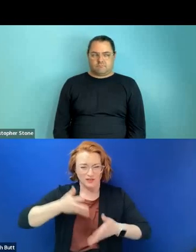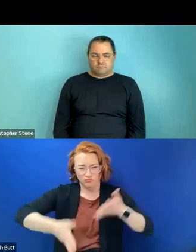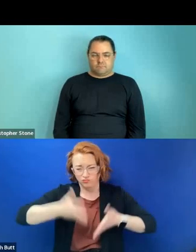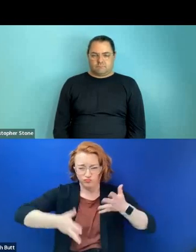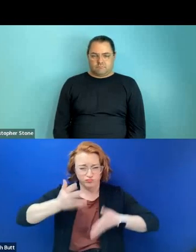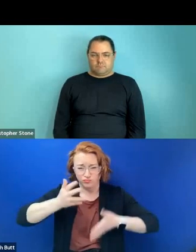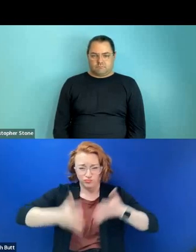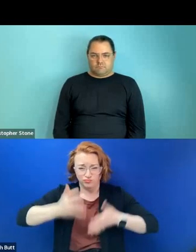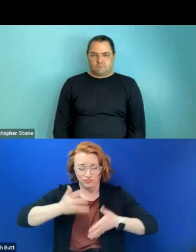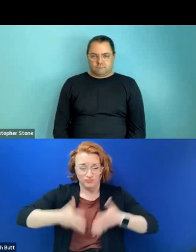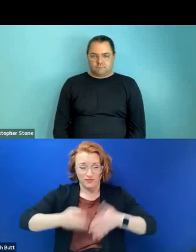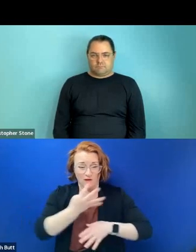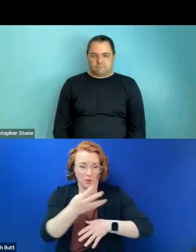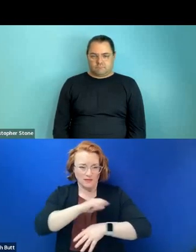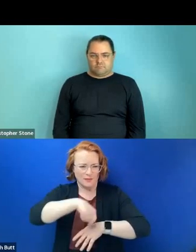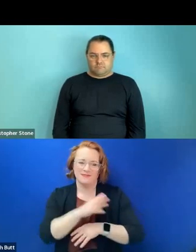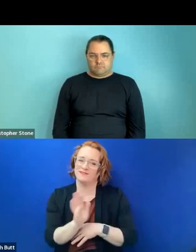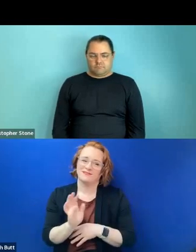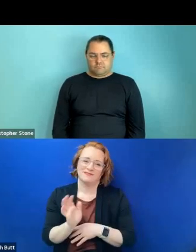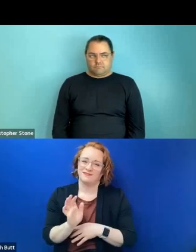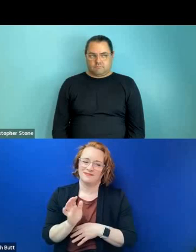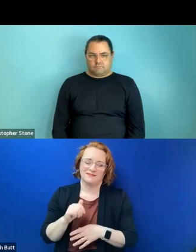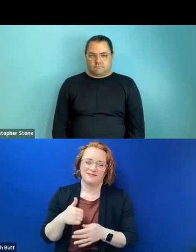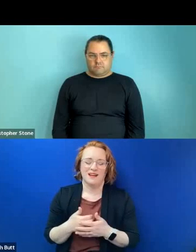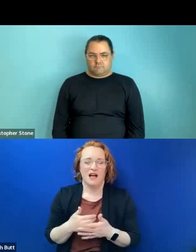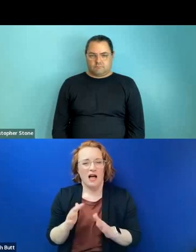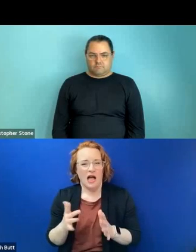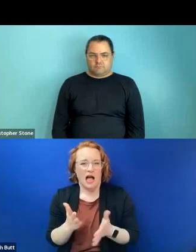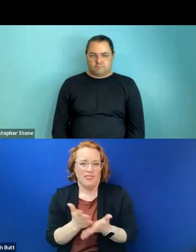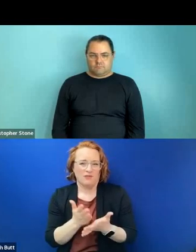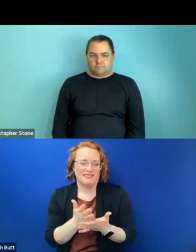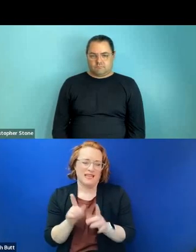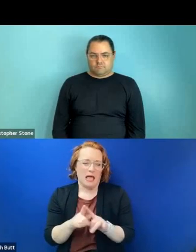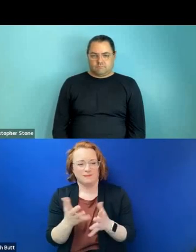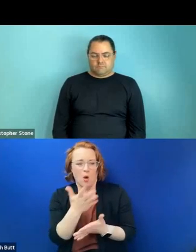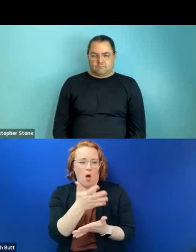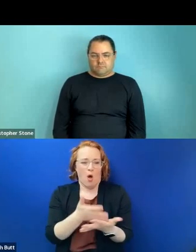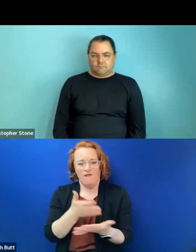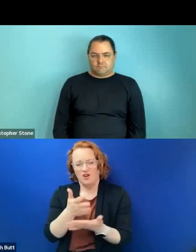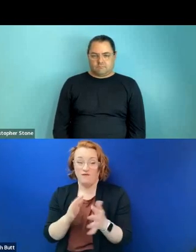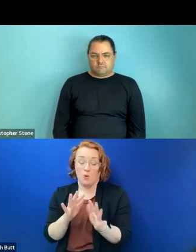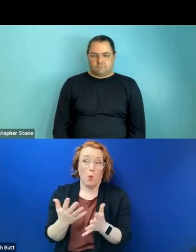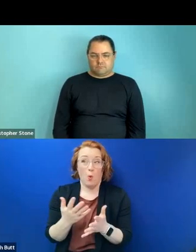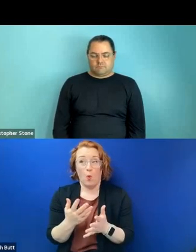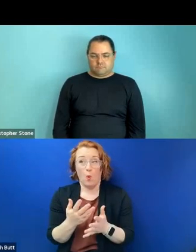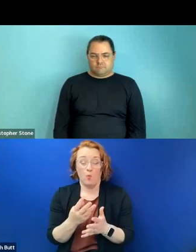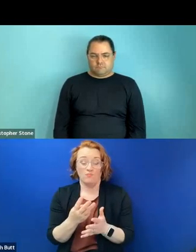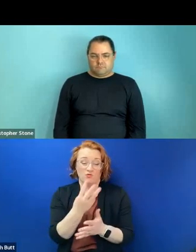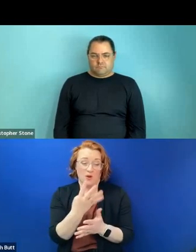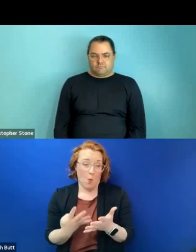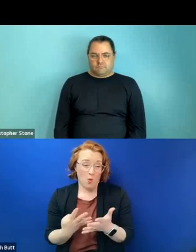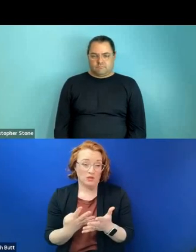hands about. That's not what it is. Mm-hmm. I'd say it's half and half, or maybe 3/4 interpreting,